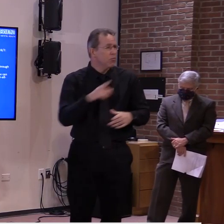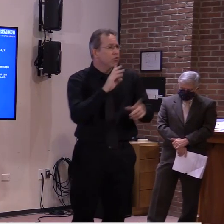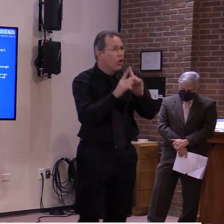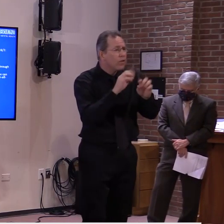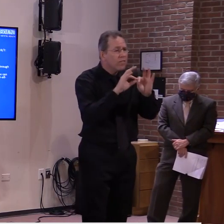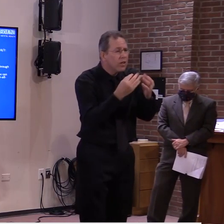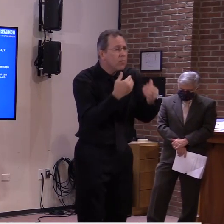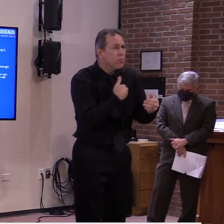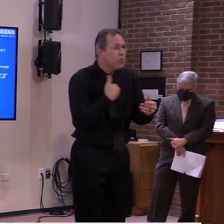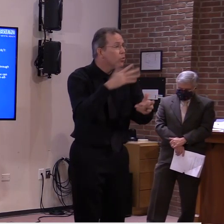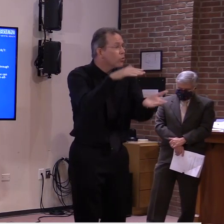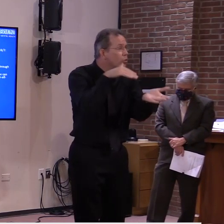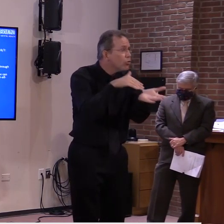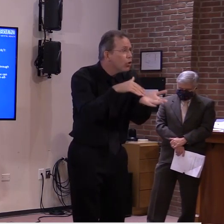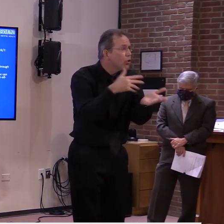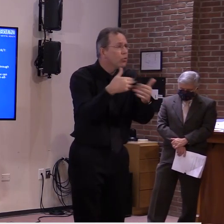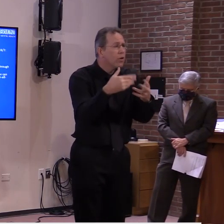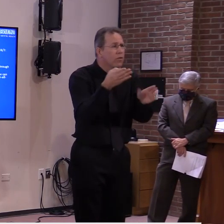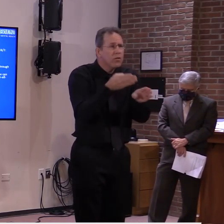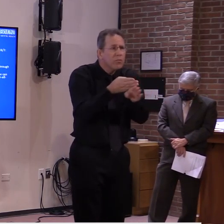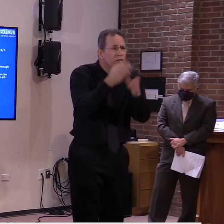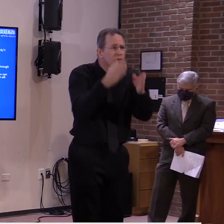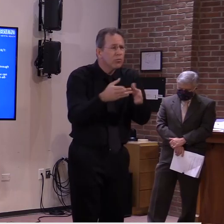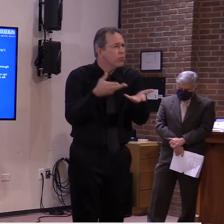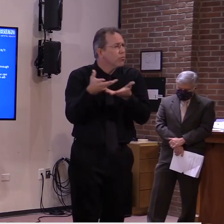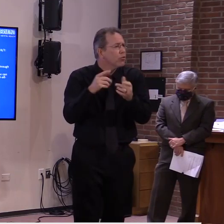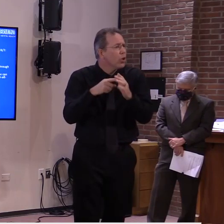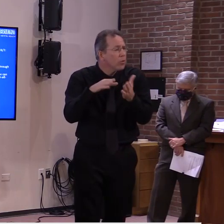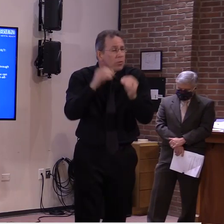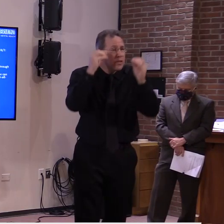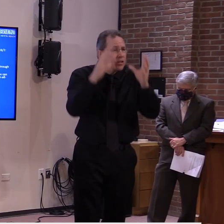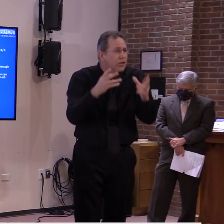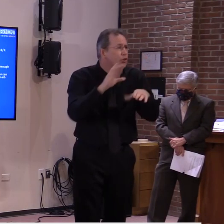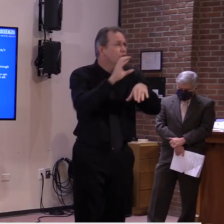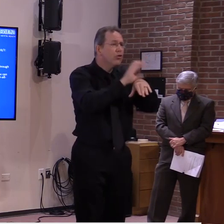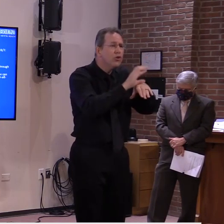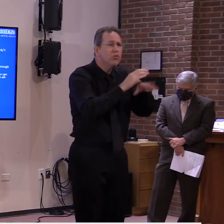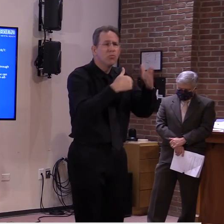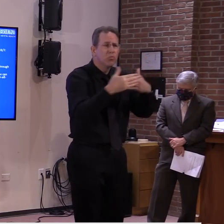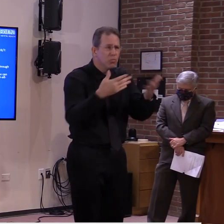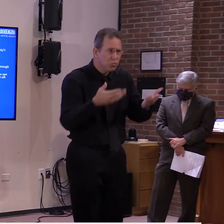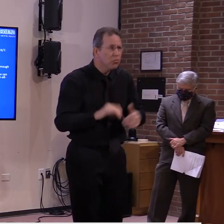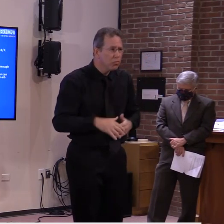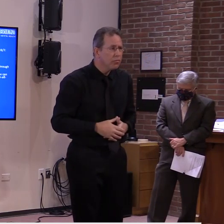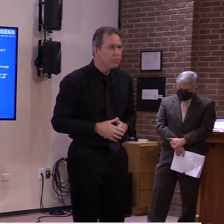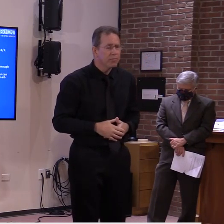1-866-488-7368 or the Vermont Peer Support Line, which is open 24 hours a day and 7 days a week,